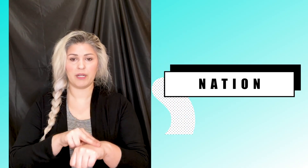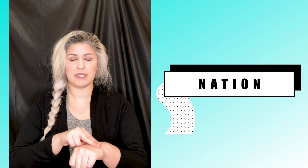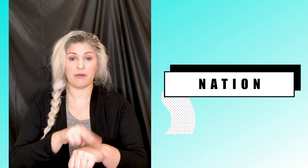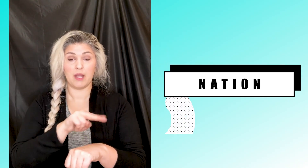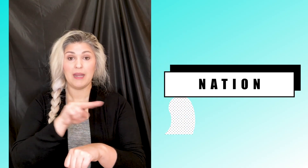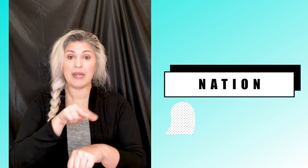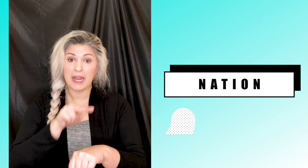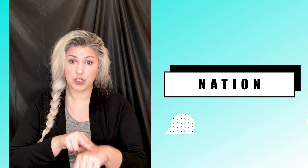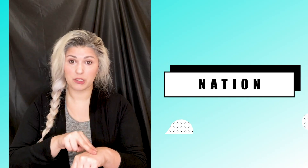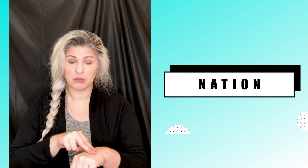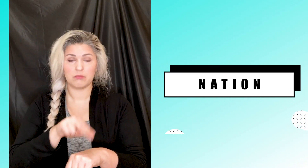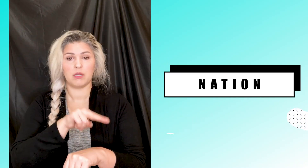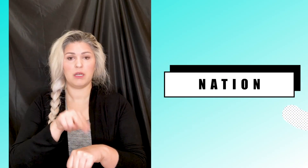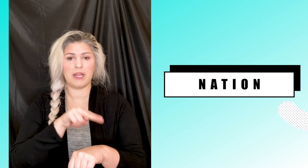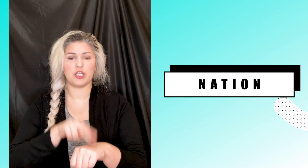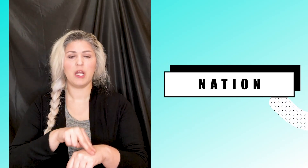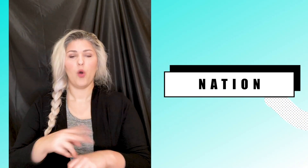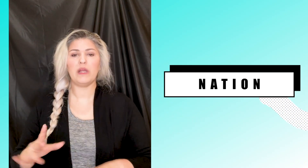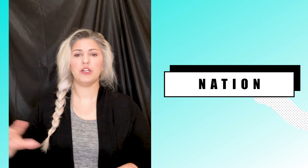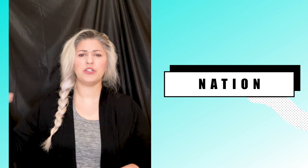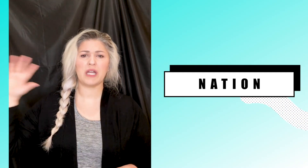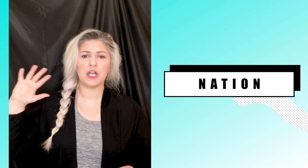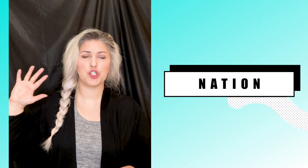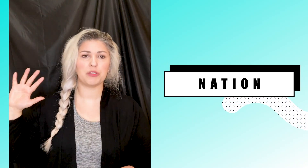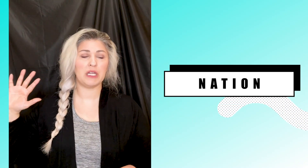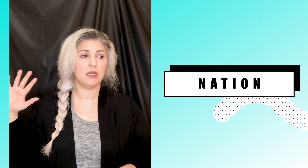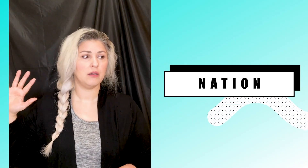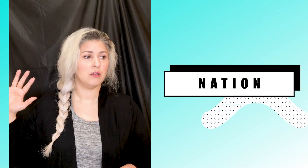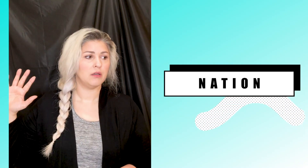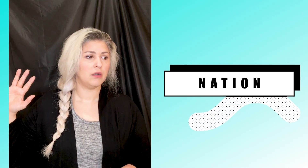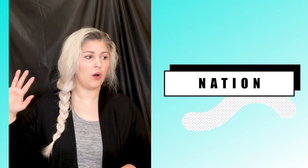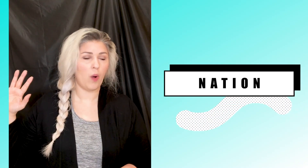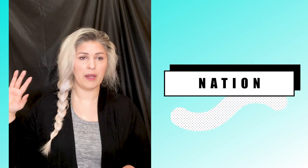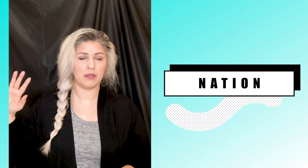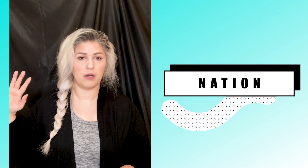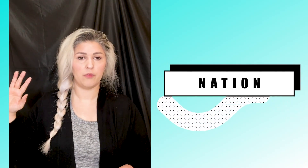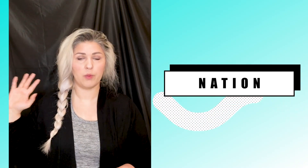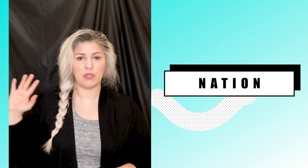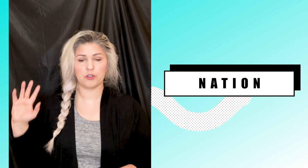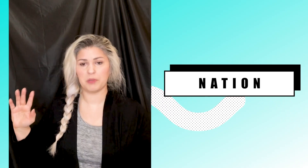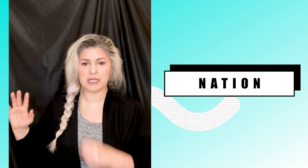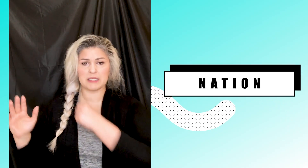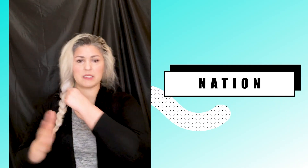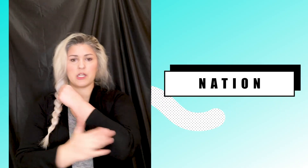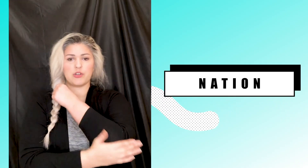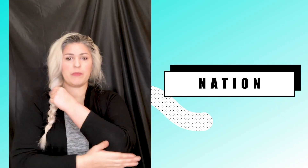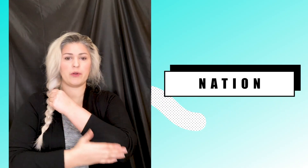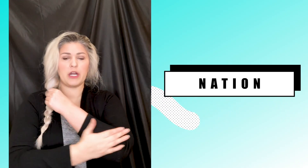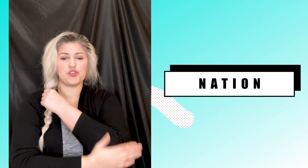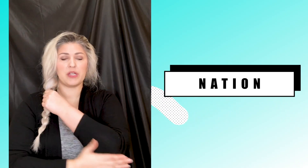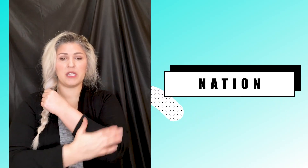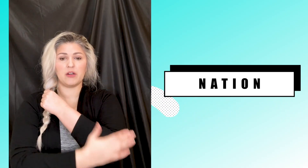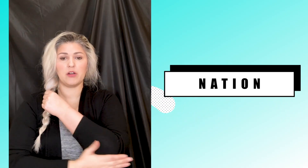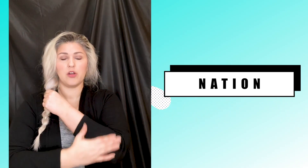Circle, bring it down. Nation. Nation. We learned country a while ago when we learned places. Country,